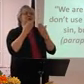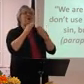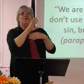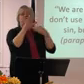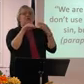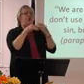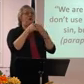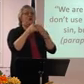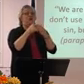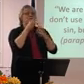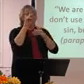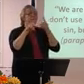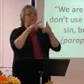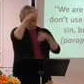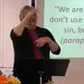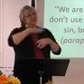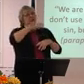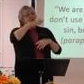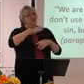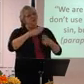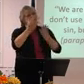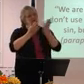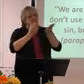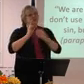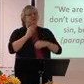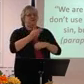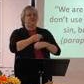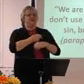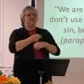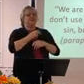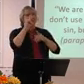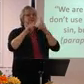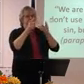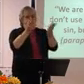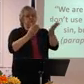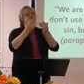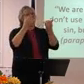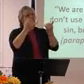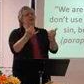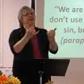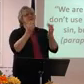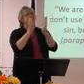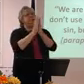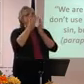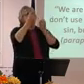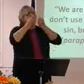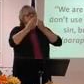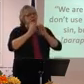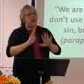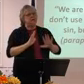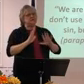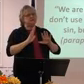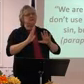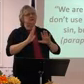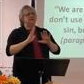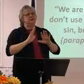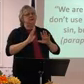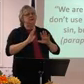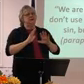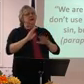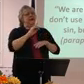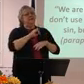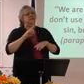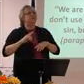all these who have served us, those who are currently serving. We pray your blessing on them.